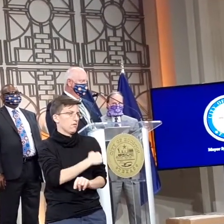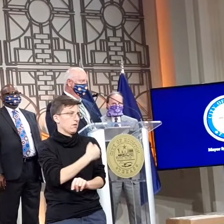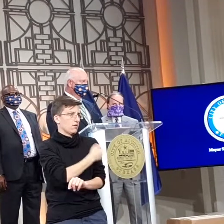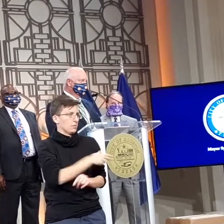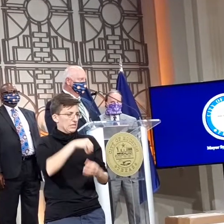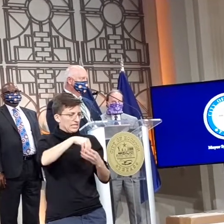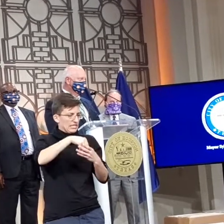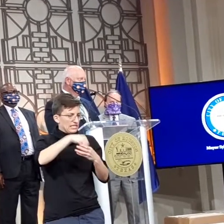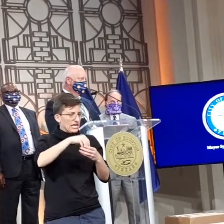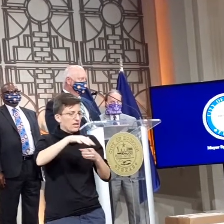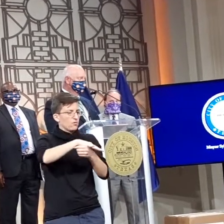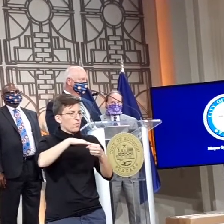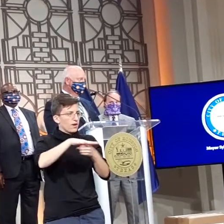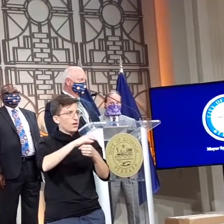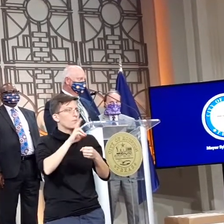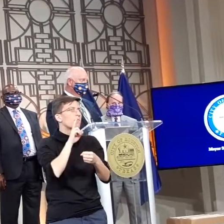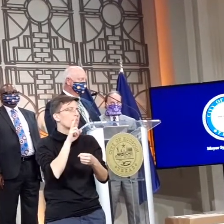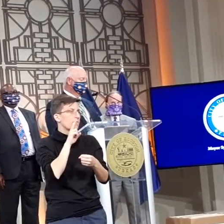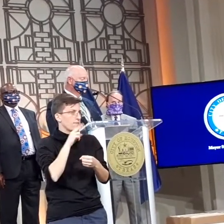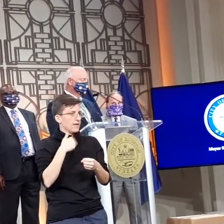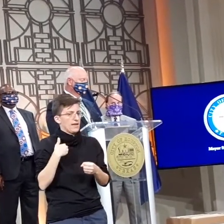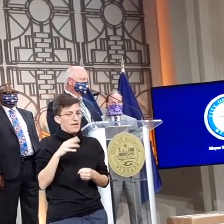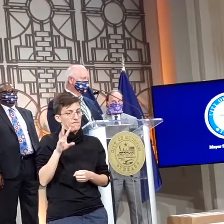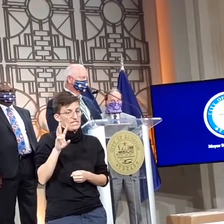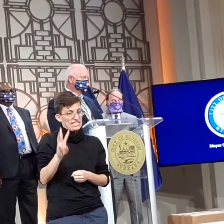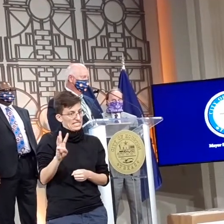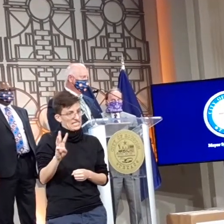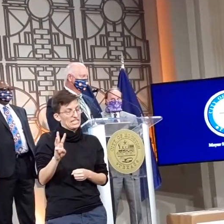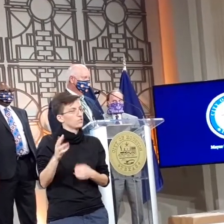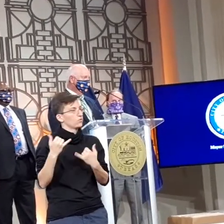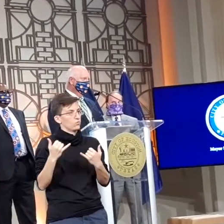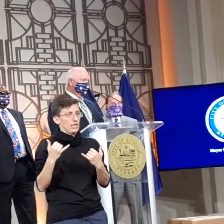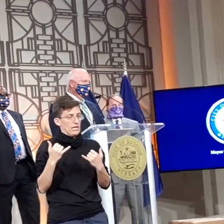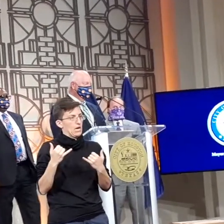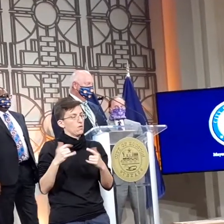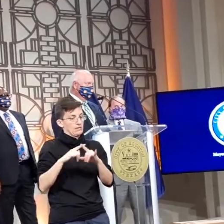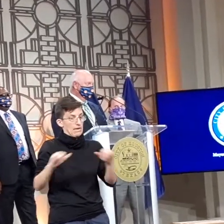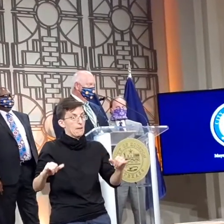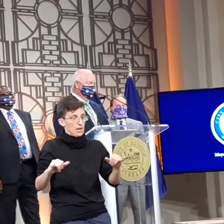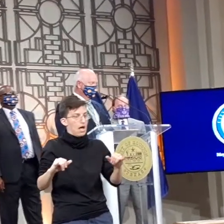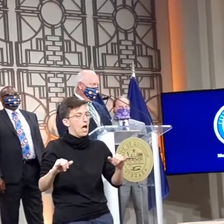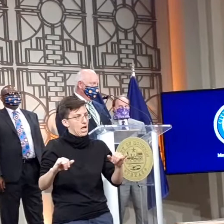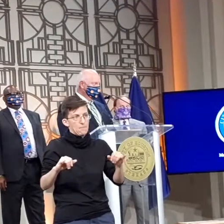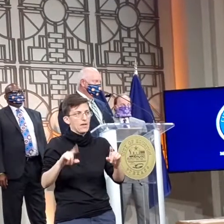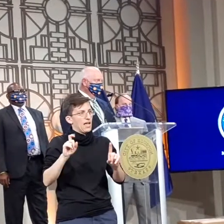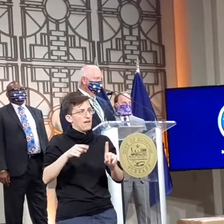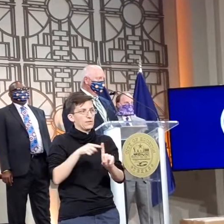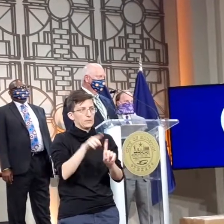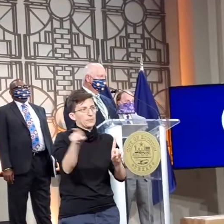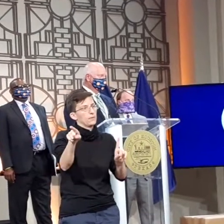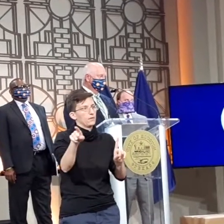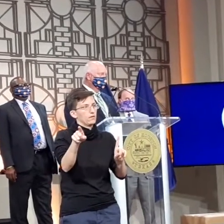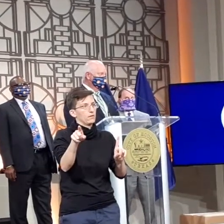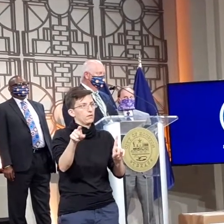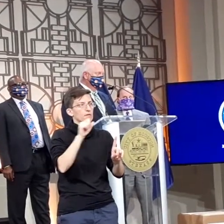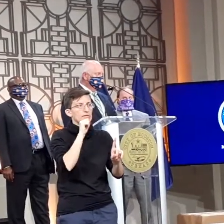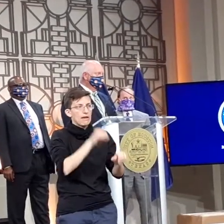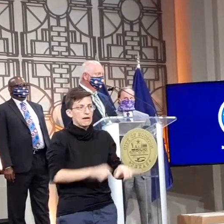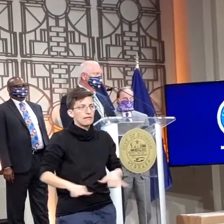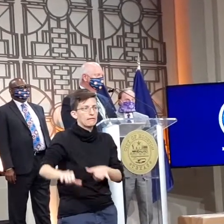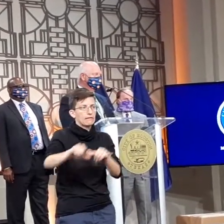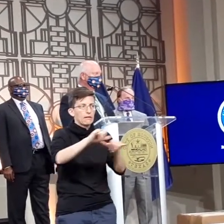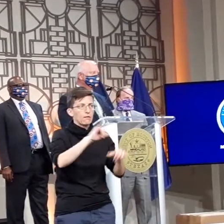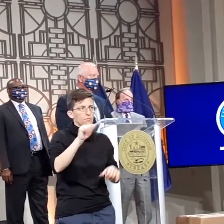we've had about 6 have been on diversion or on saturation right at the same time, which is not uncommon in January, but it's very uncommon in